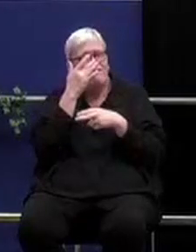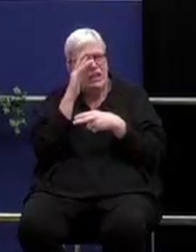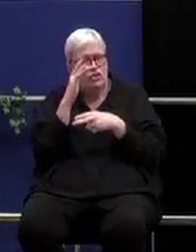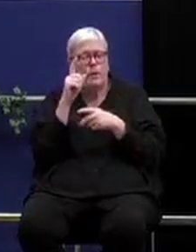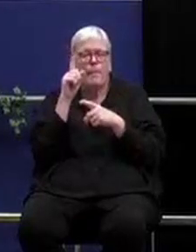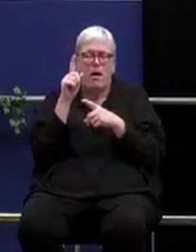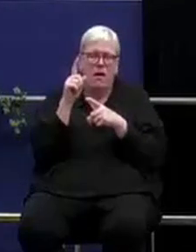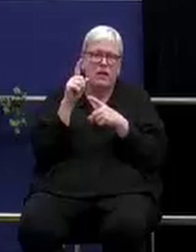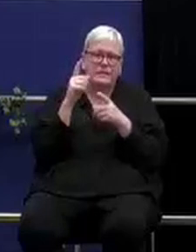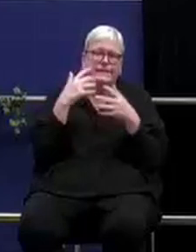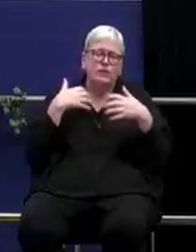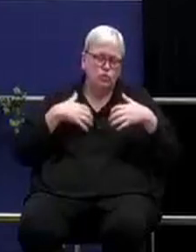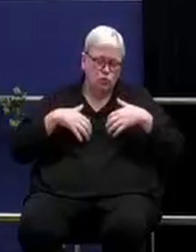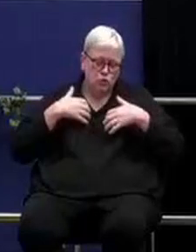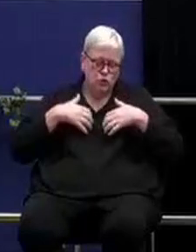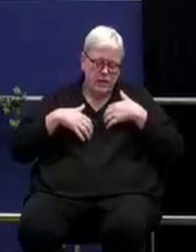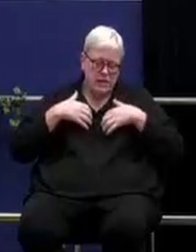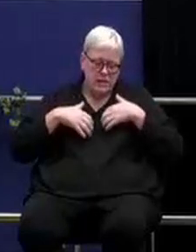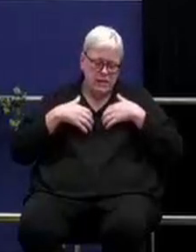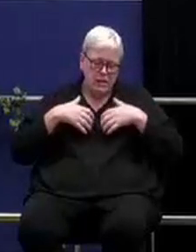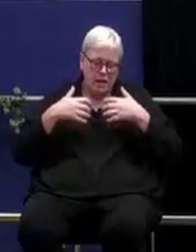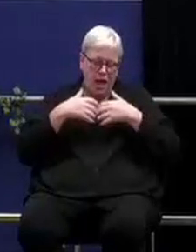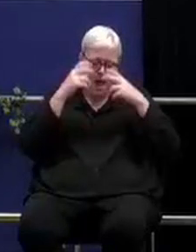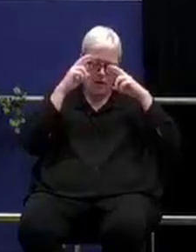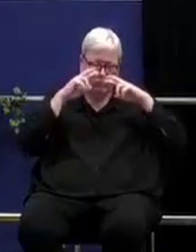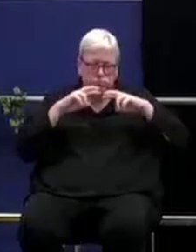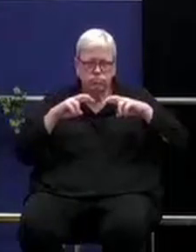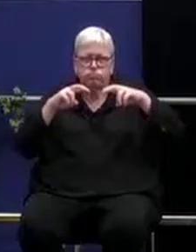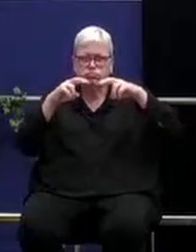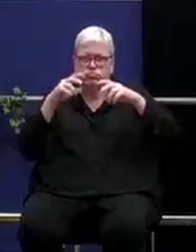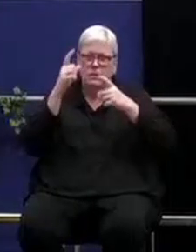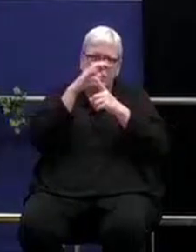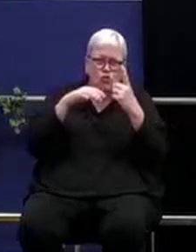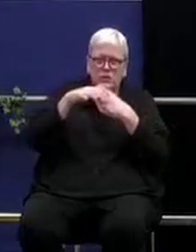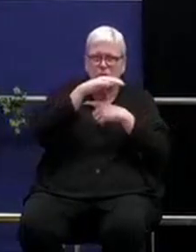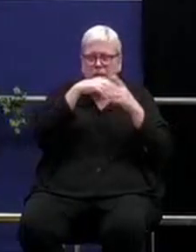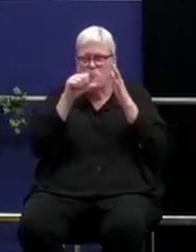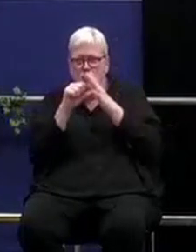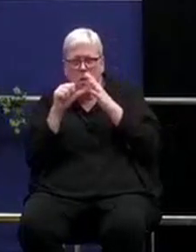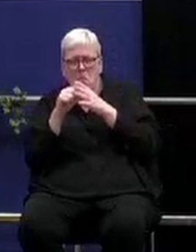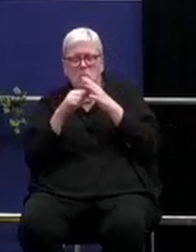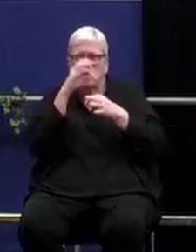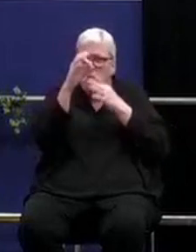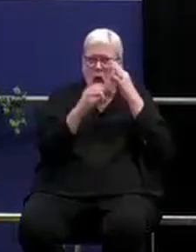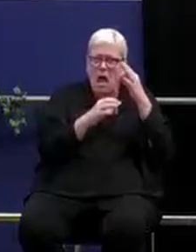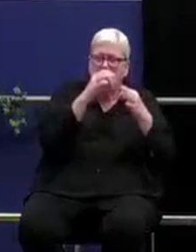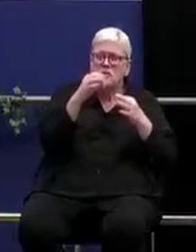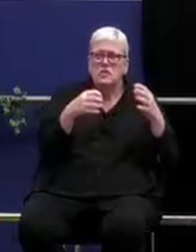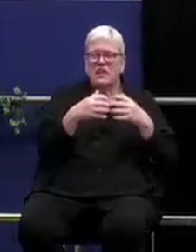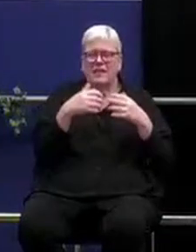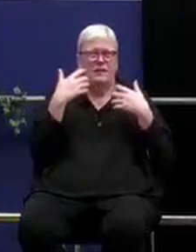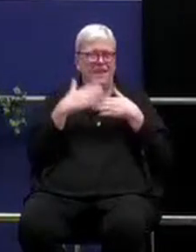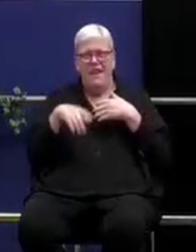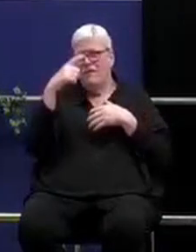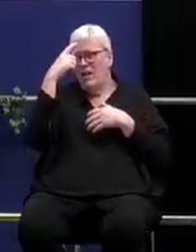they're a really interesting way of looking and questioning big societal problems. I hadn't thought of myself as a dystopian or